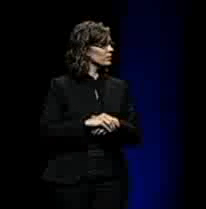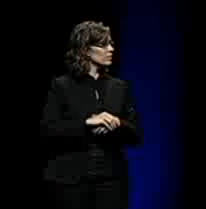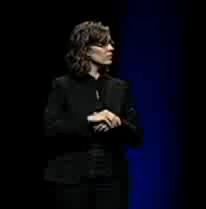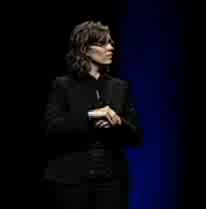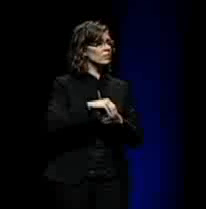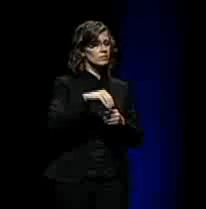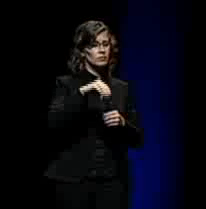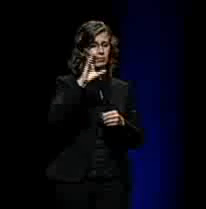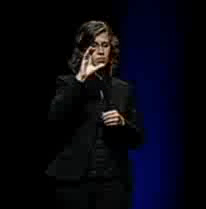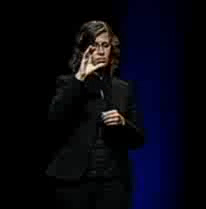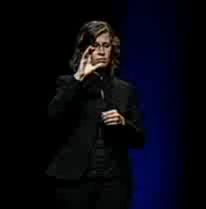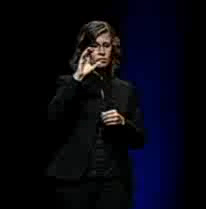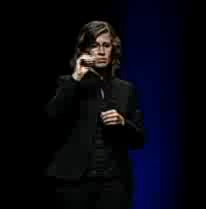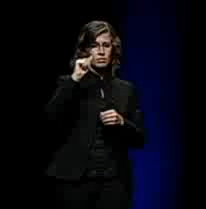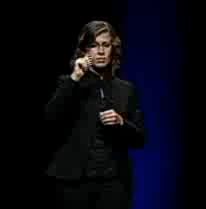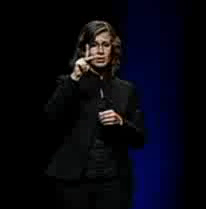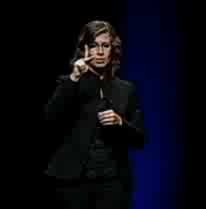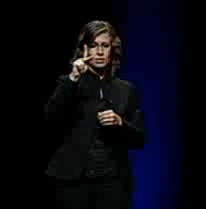Carrie Brewer,